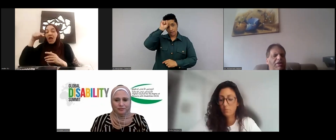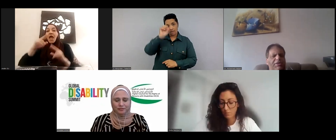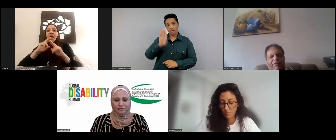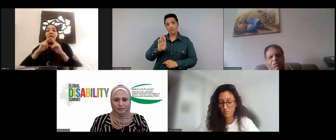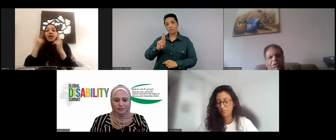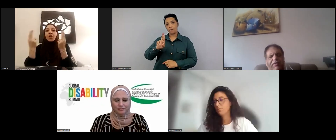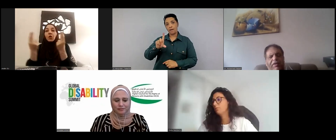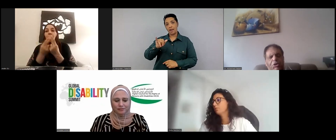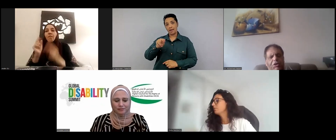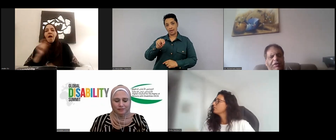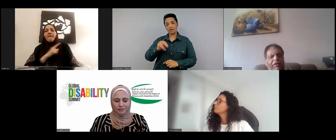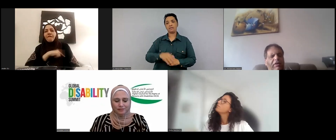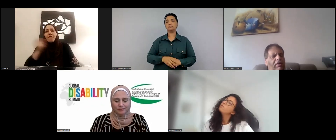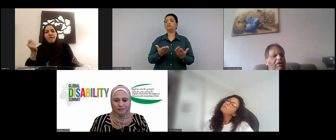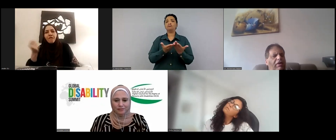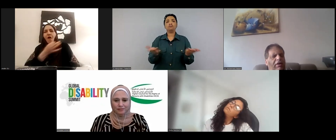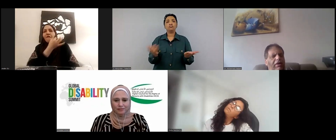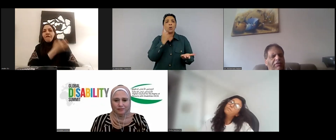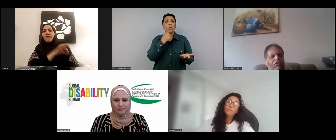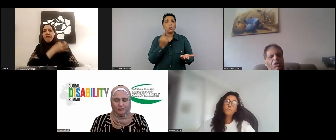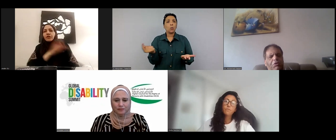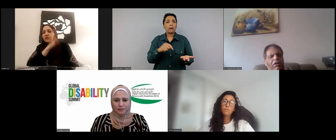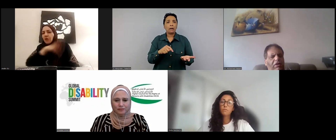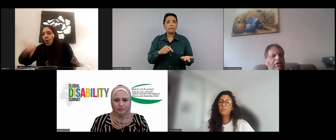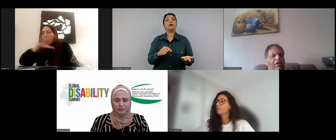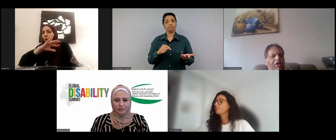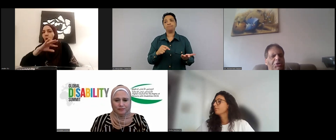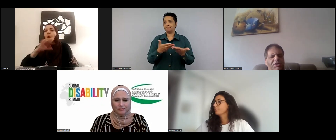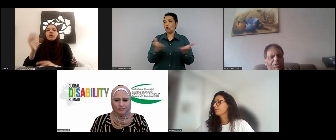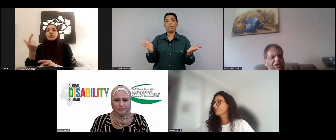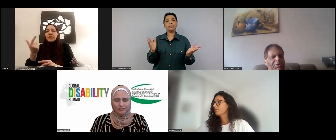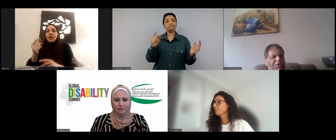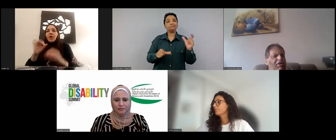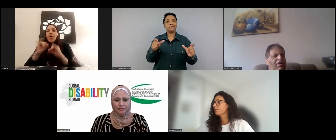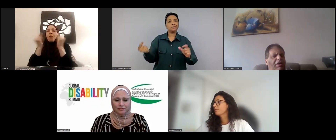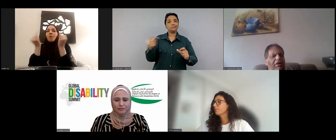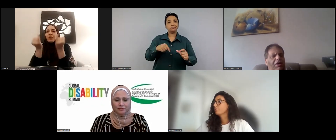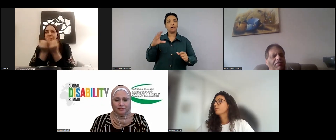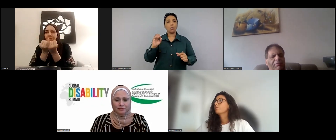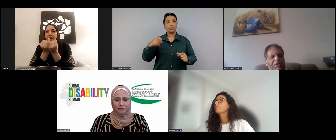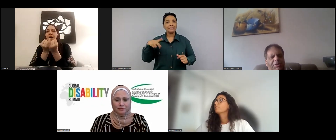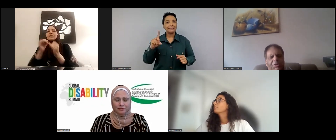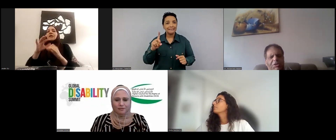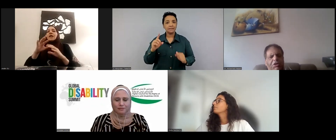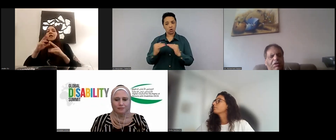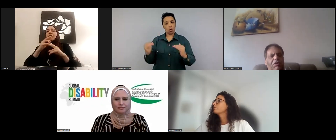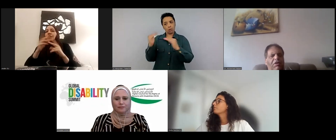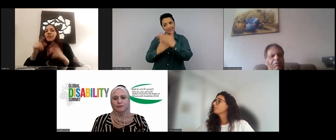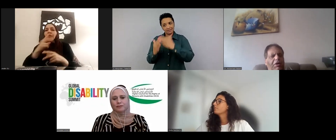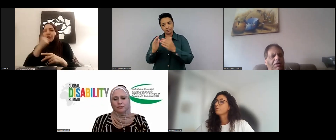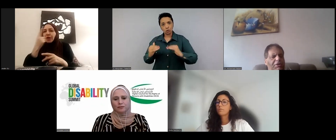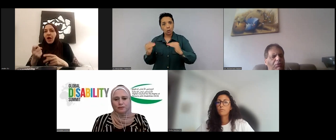OPDs, civil society in general, international agencies, governments,